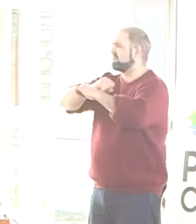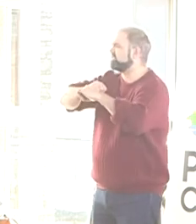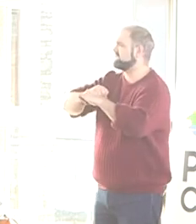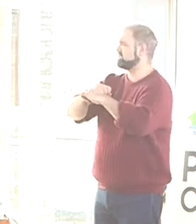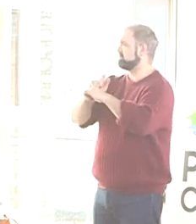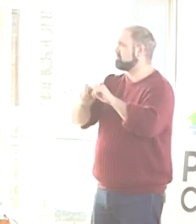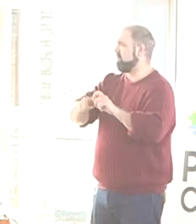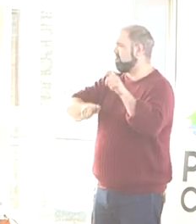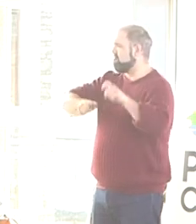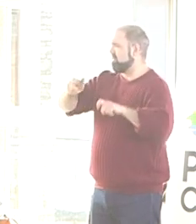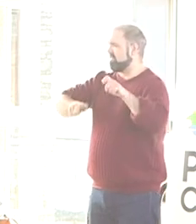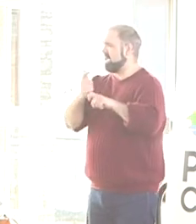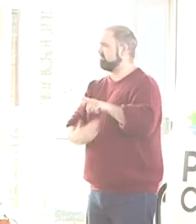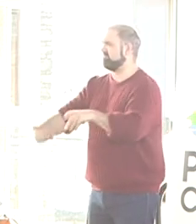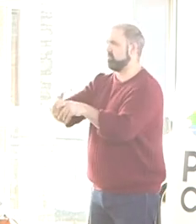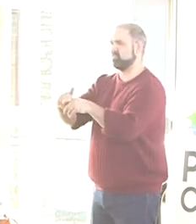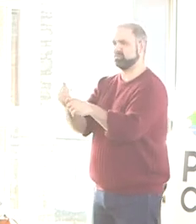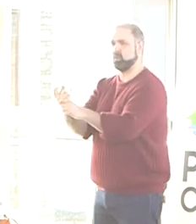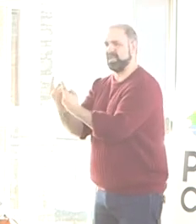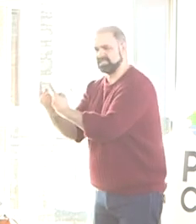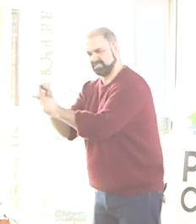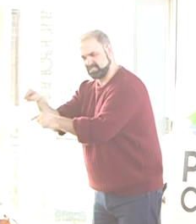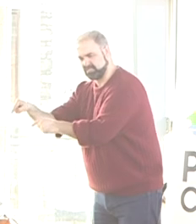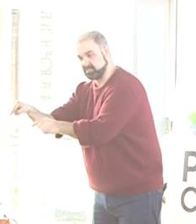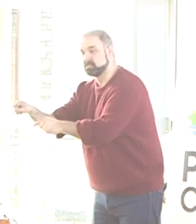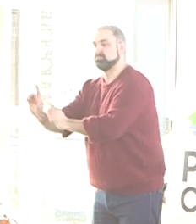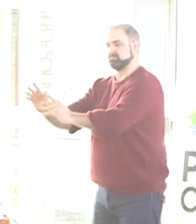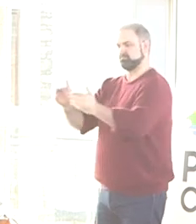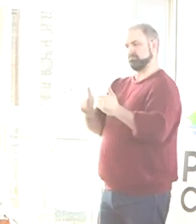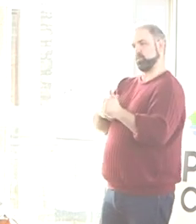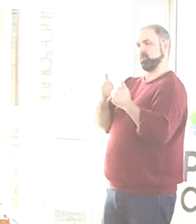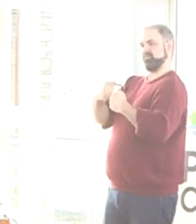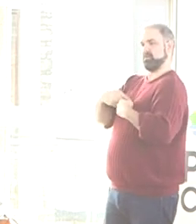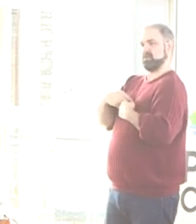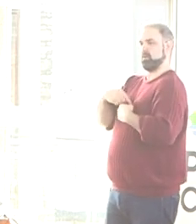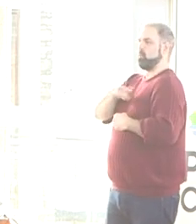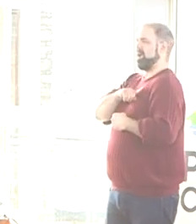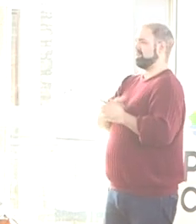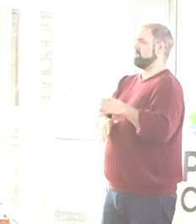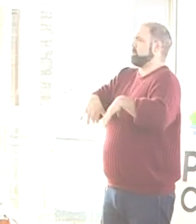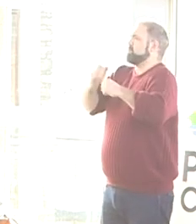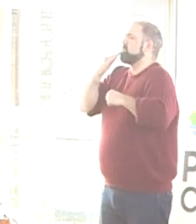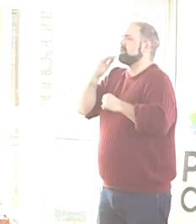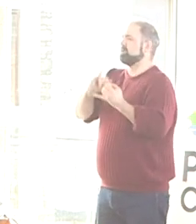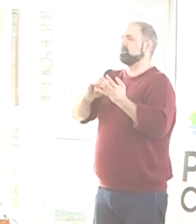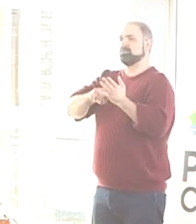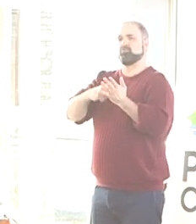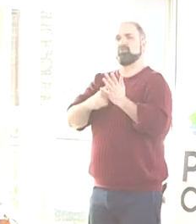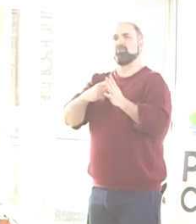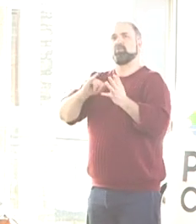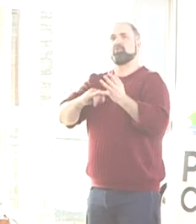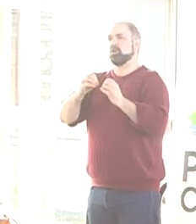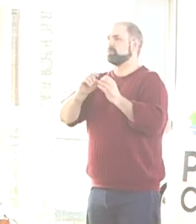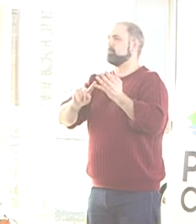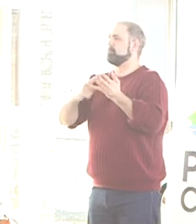tend to get involved and do things, and it's been good for me. But it all started with the Strasbourg case. It all started. The first thing I did was